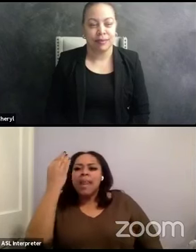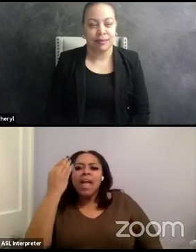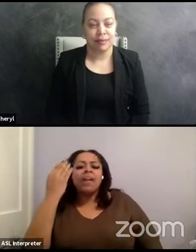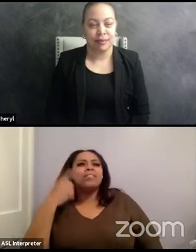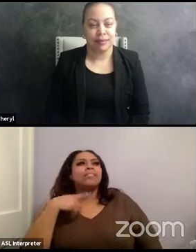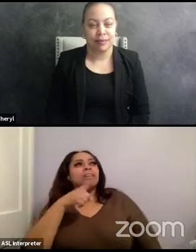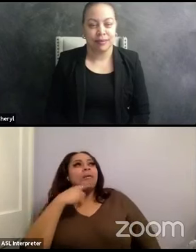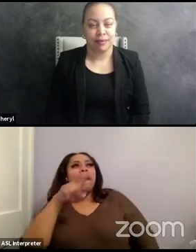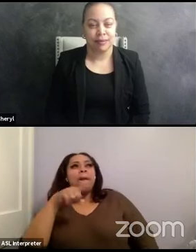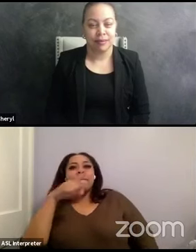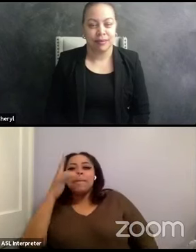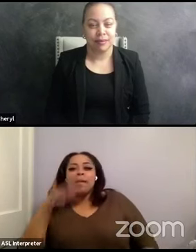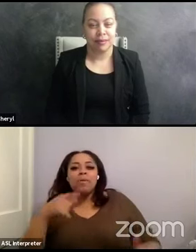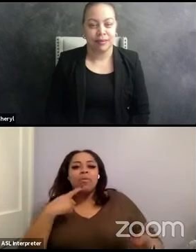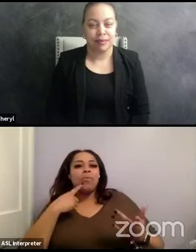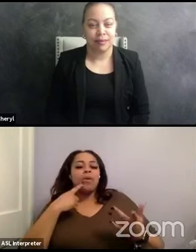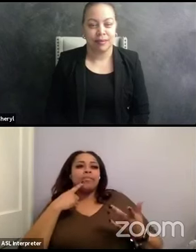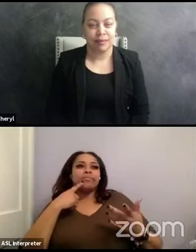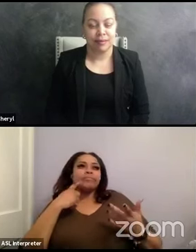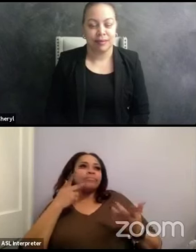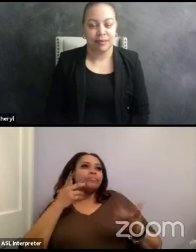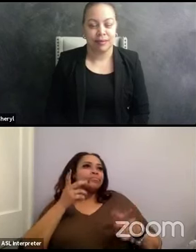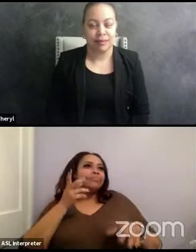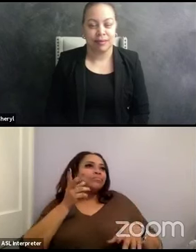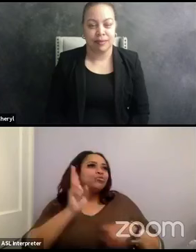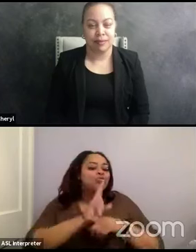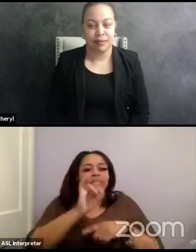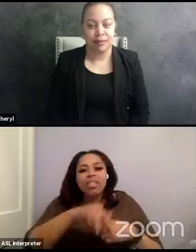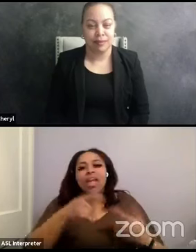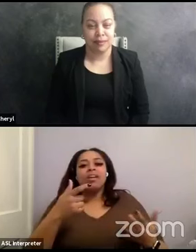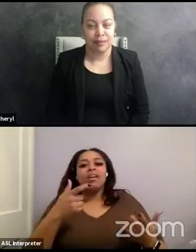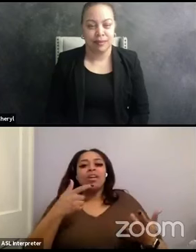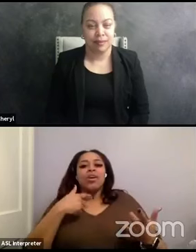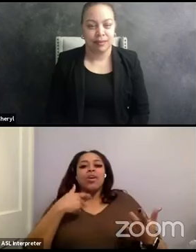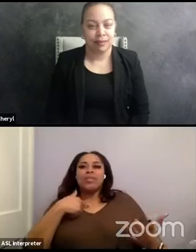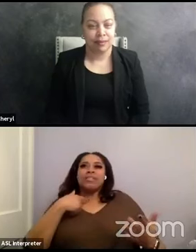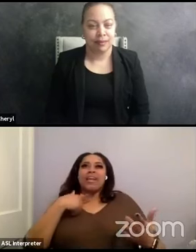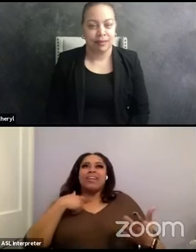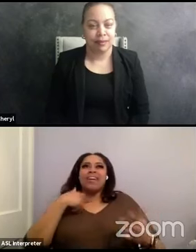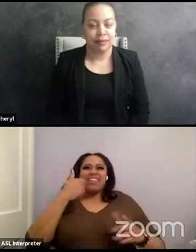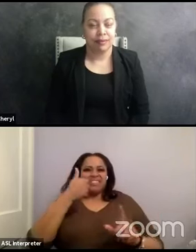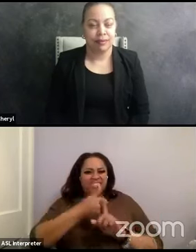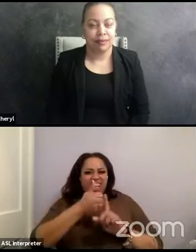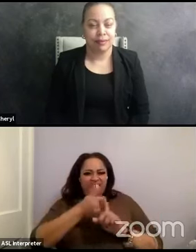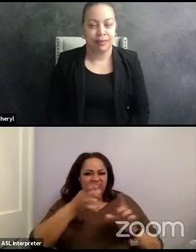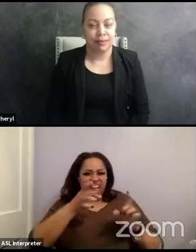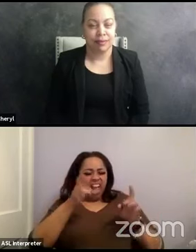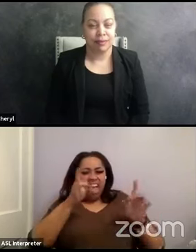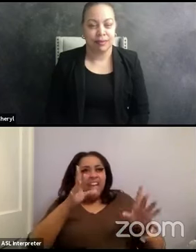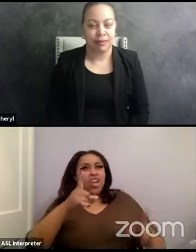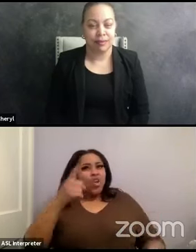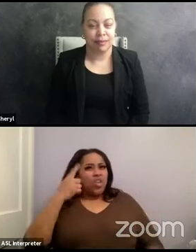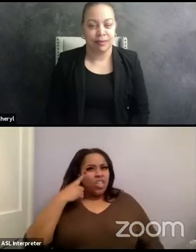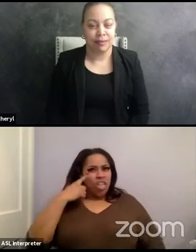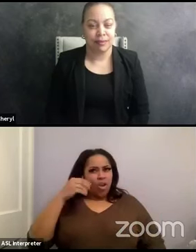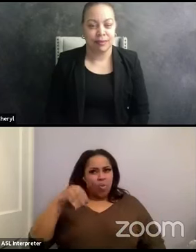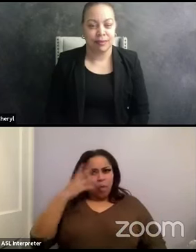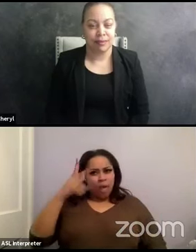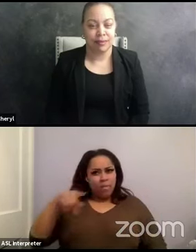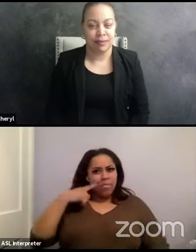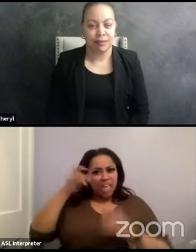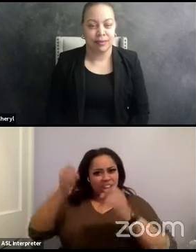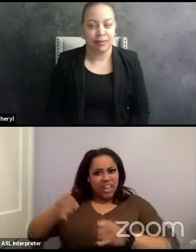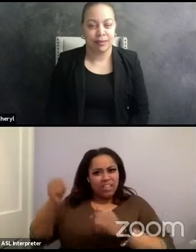folks, when we're exercising anti-blackness towards each other, it's like a self-hatred. Do you think white folks, since they're such an